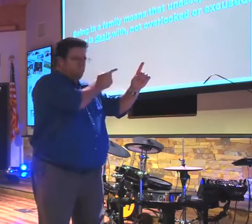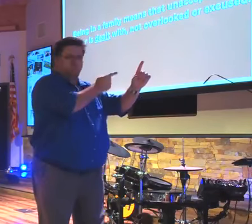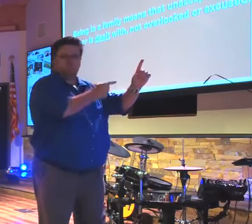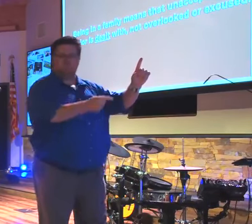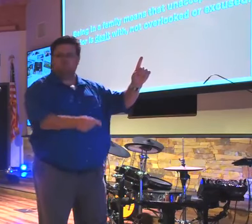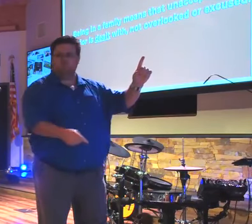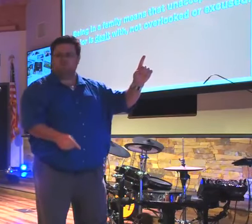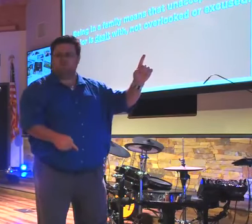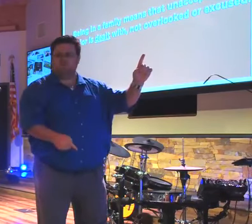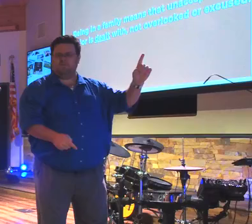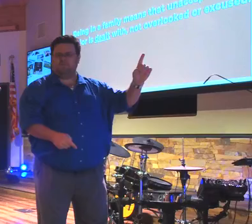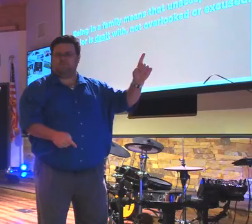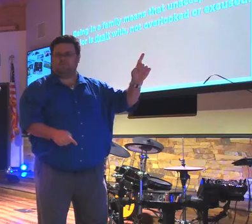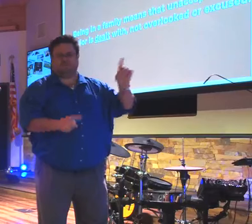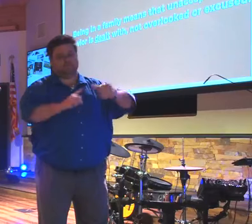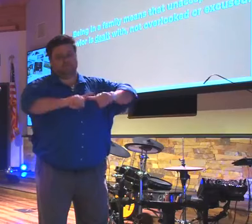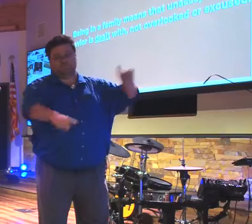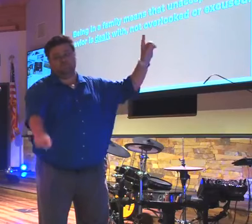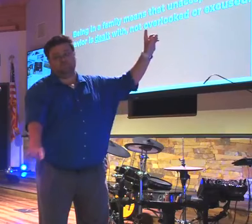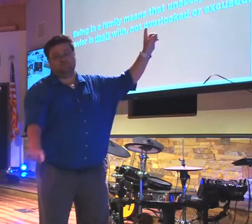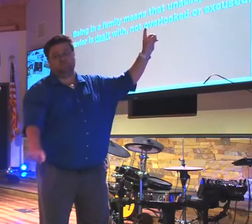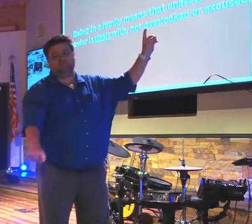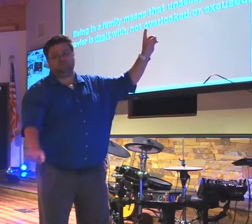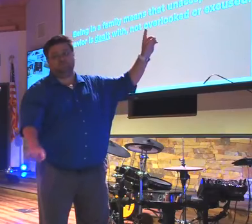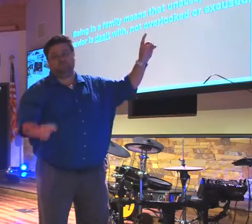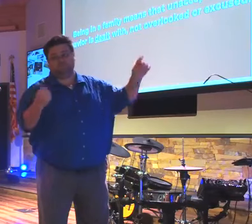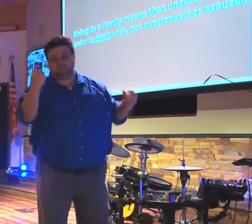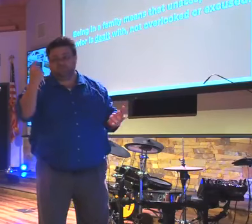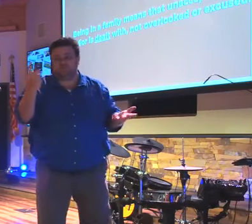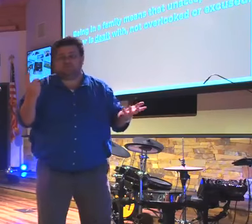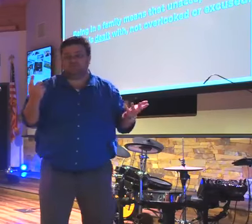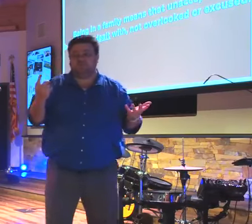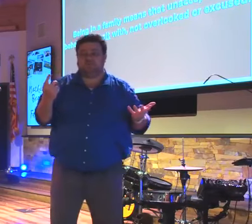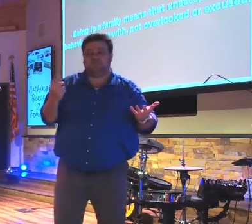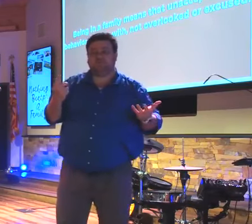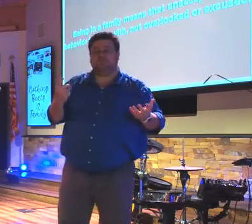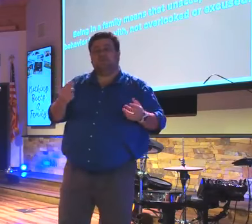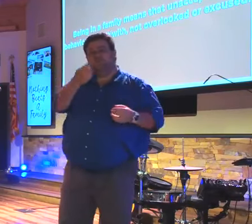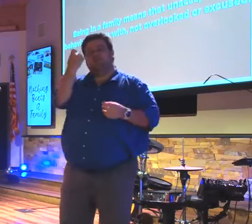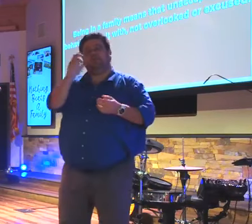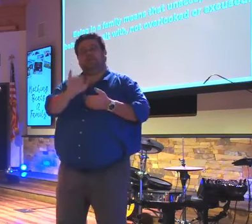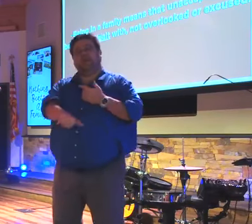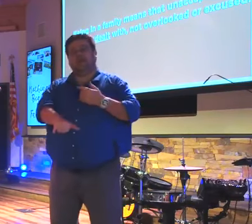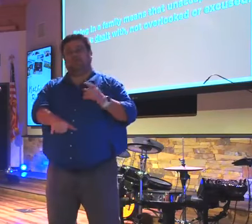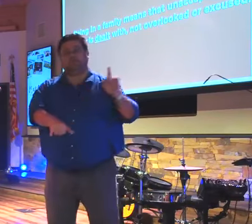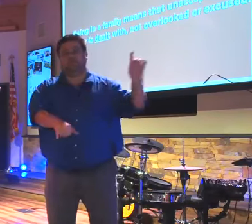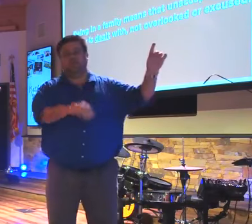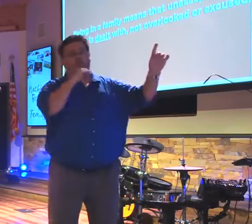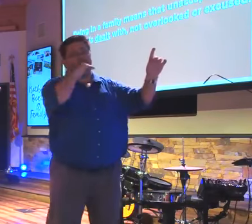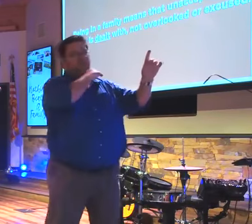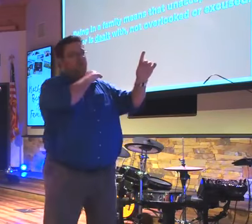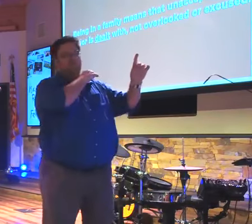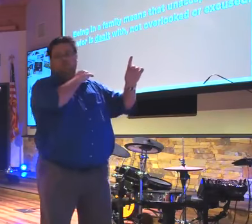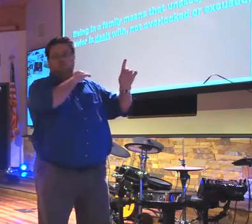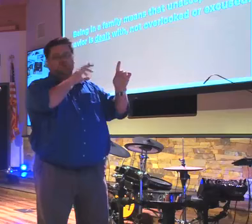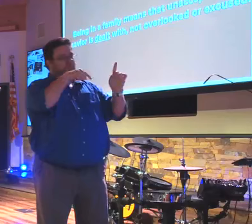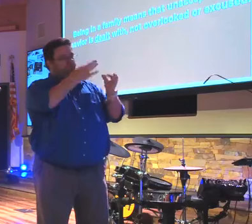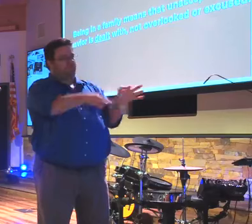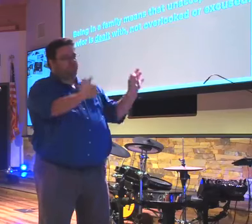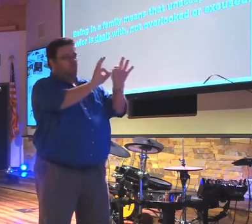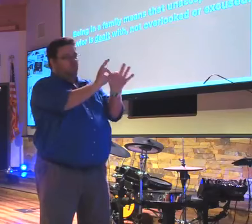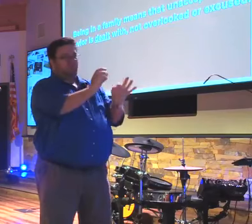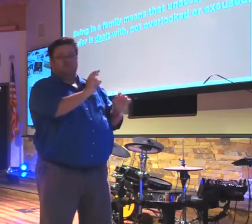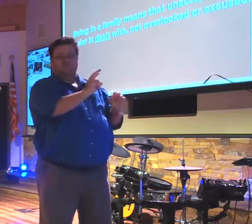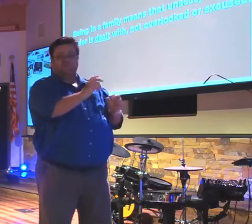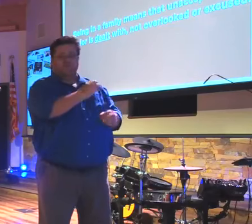if I absolutely knew my child was just out and out lying to me. I would deal with that a lot more severely than maybe something else, because that was one of those core values I wanted to try to get